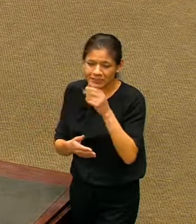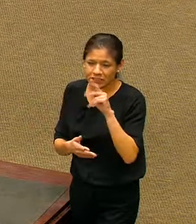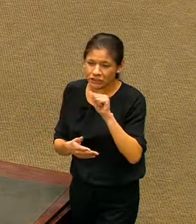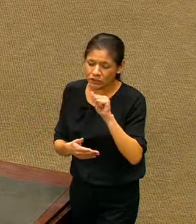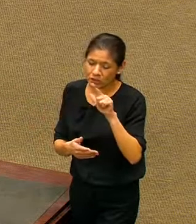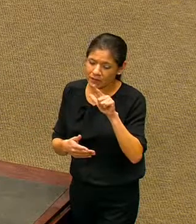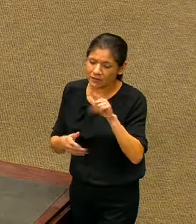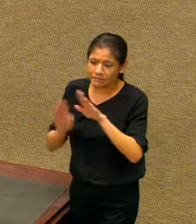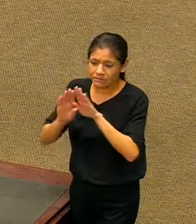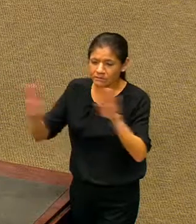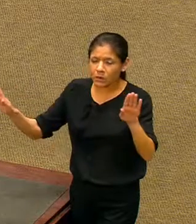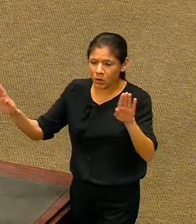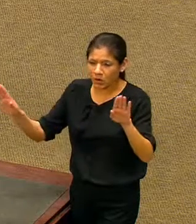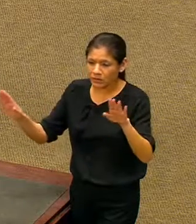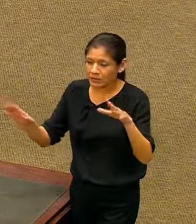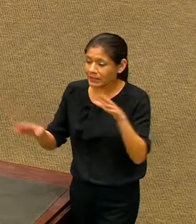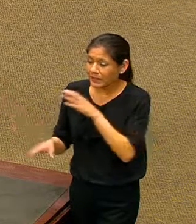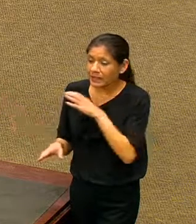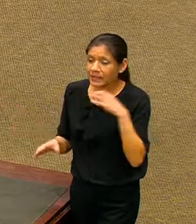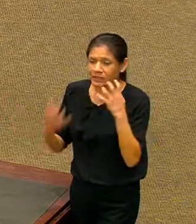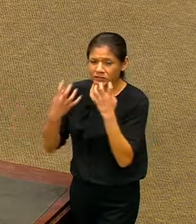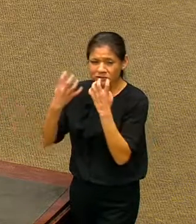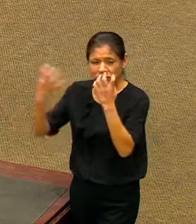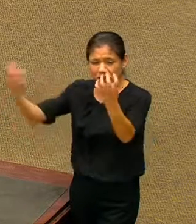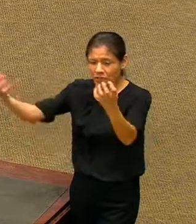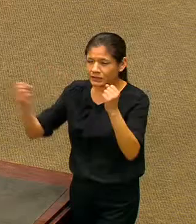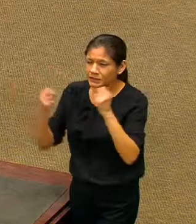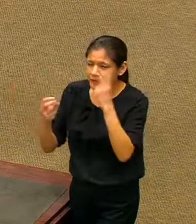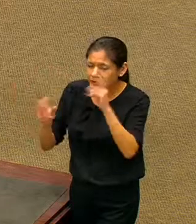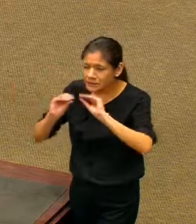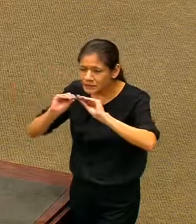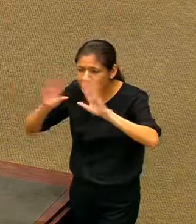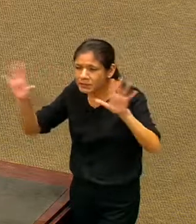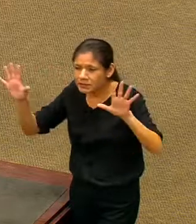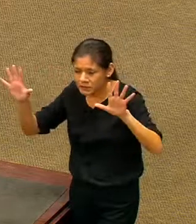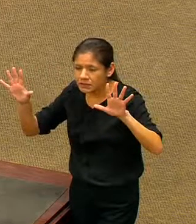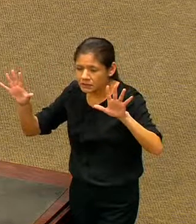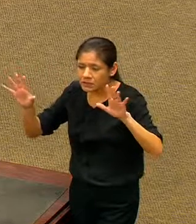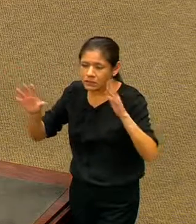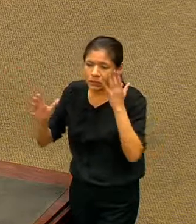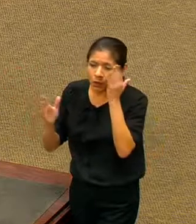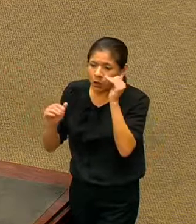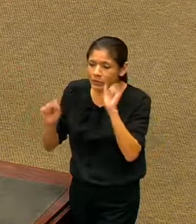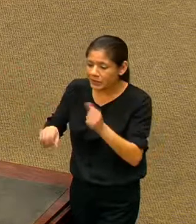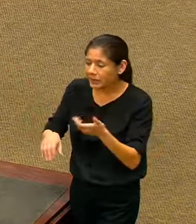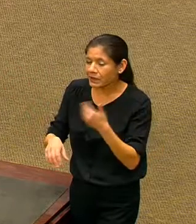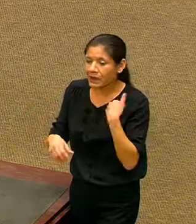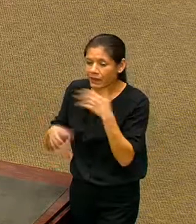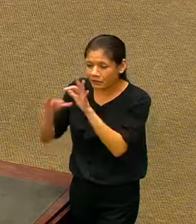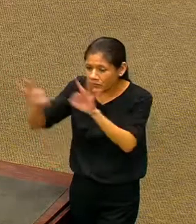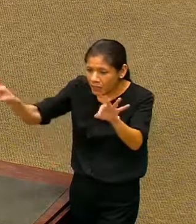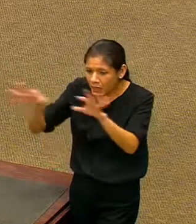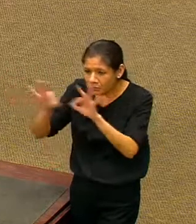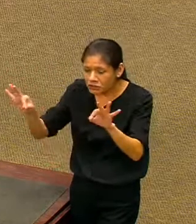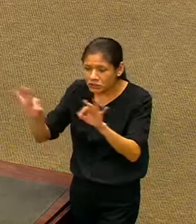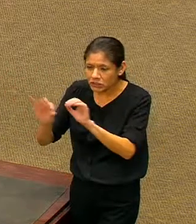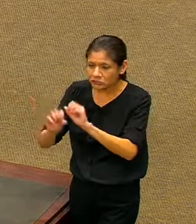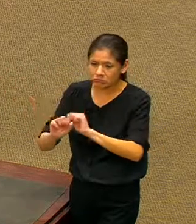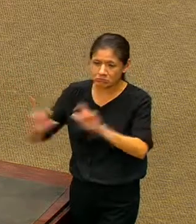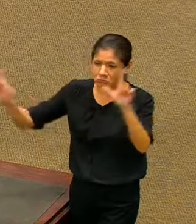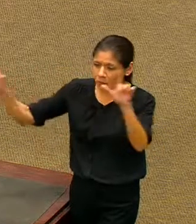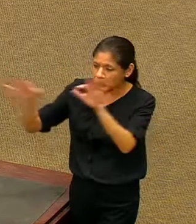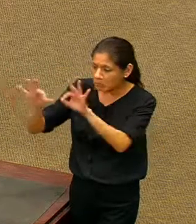digital video wall so that the council audience has a clear view, and we would hope that we can include closed captioning right on that